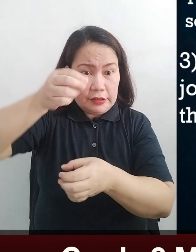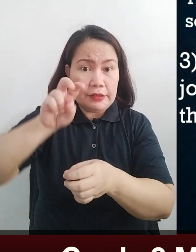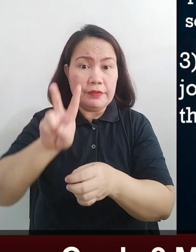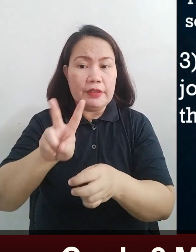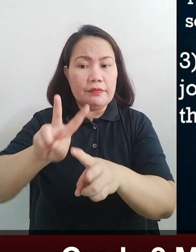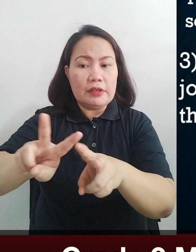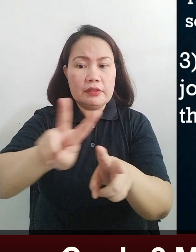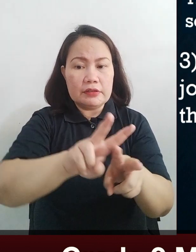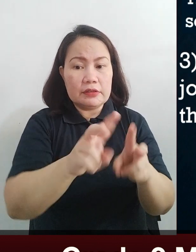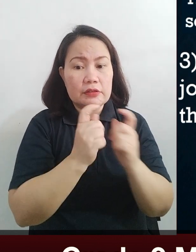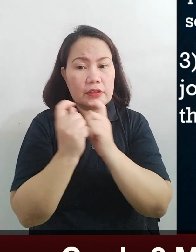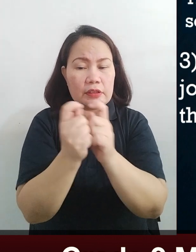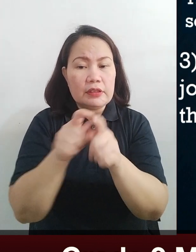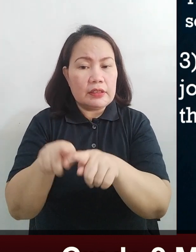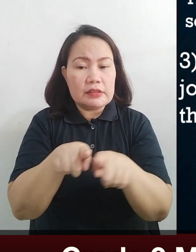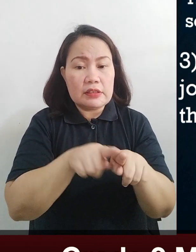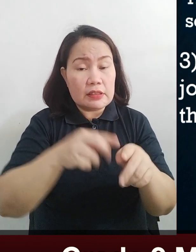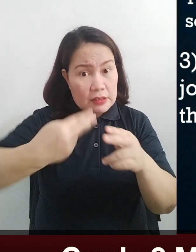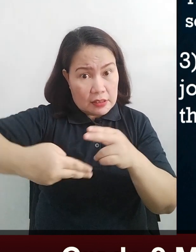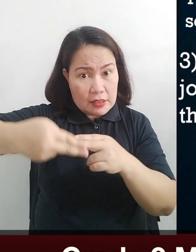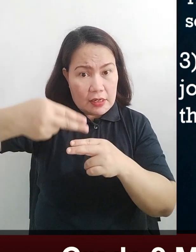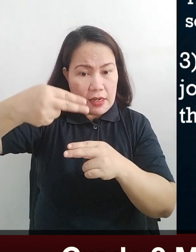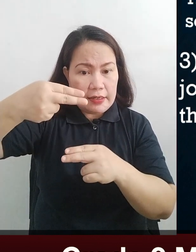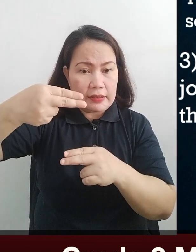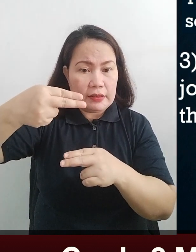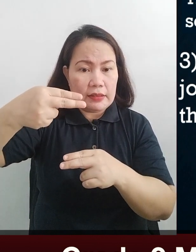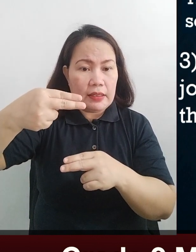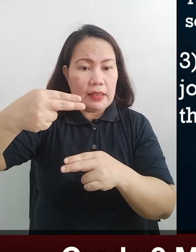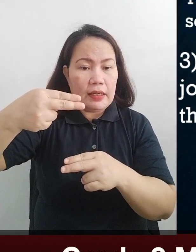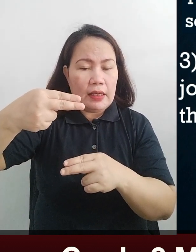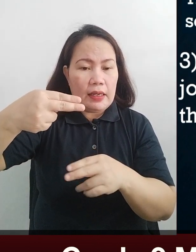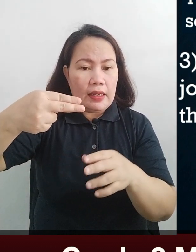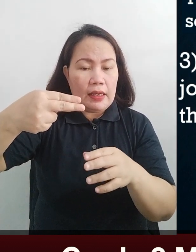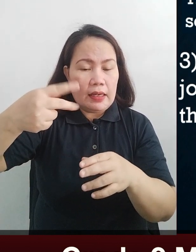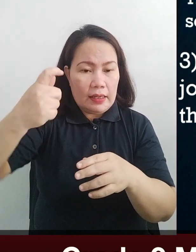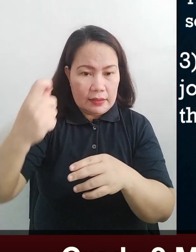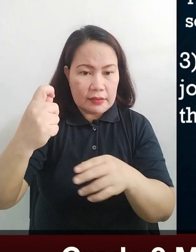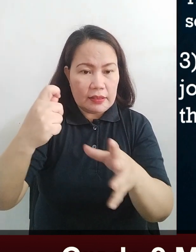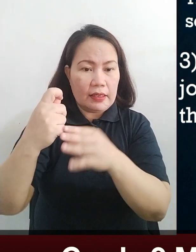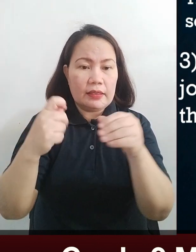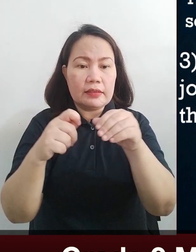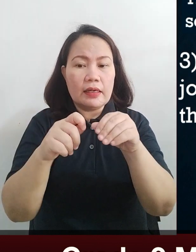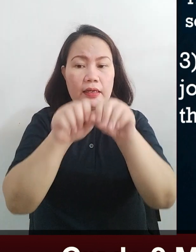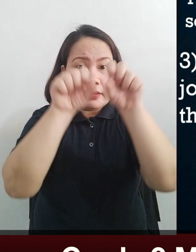h and the square of the radius r. So, that is V